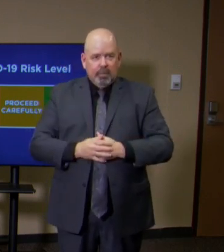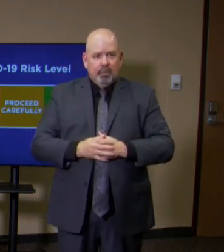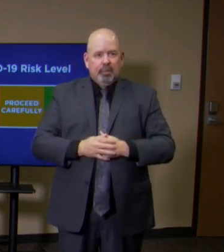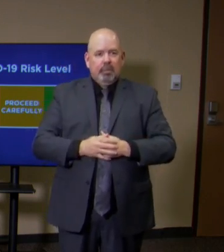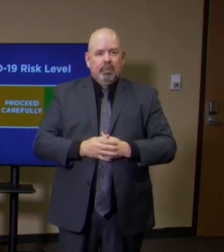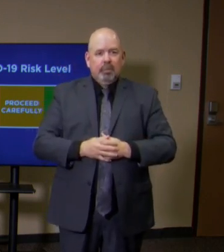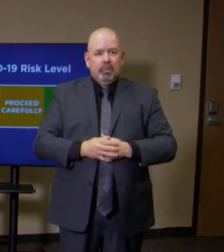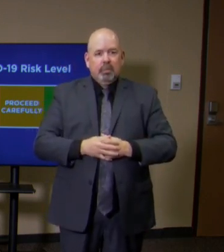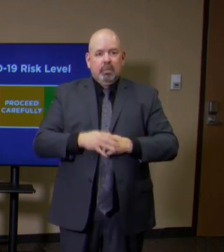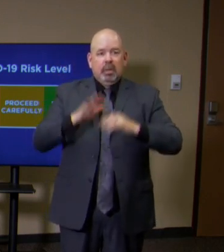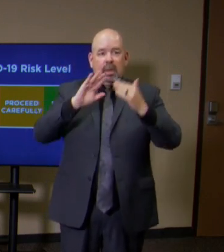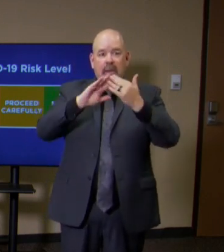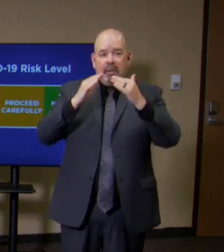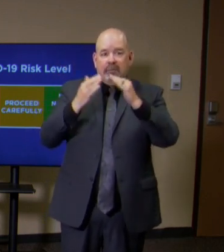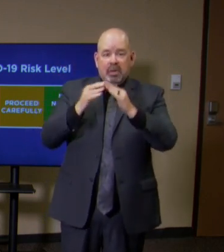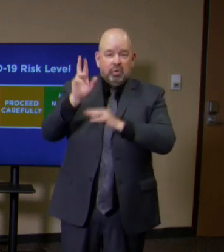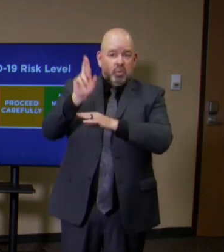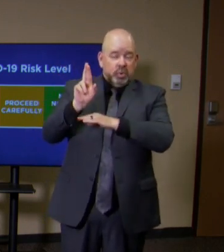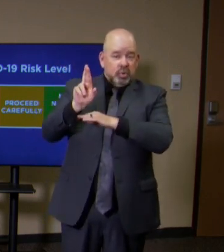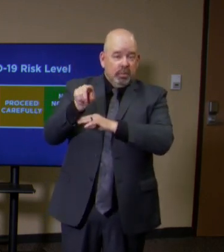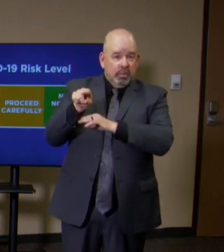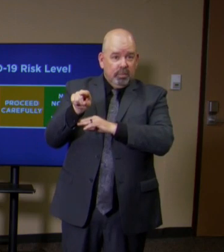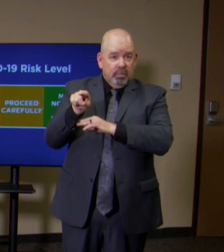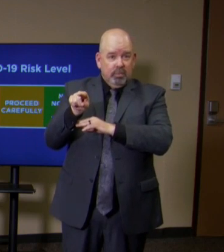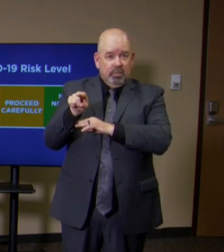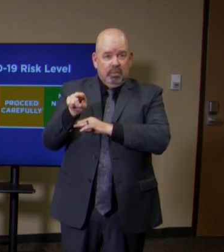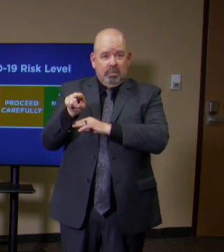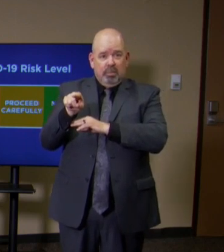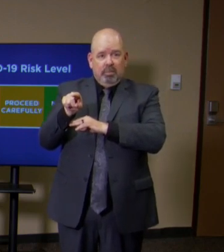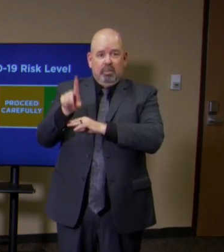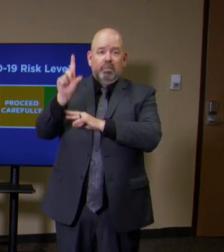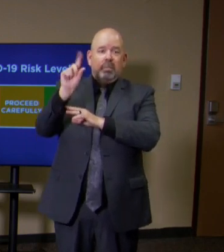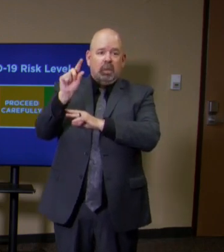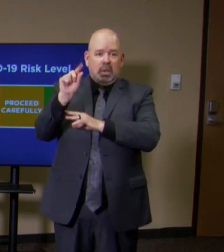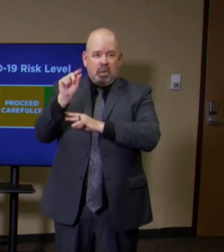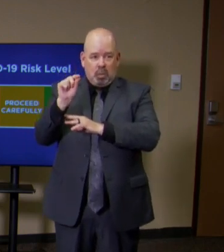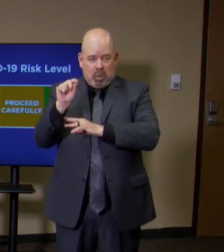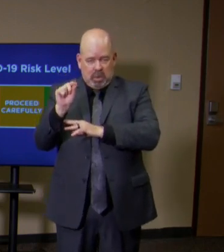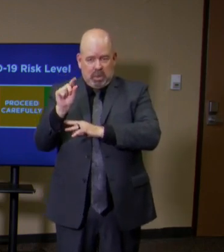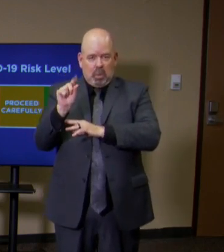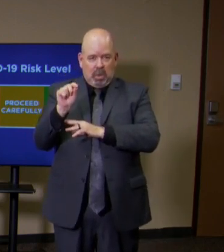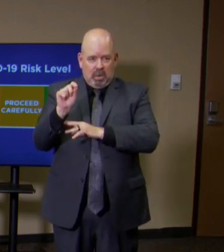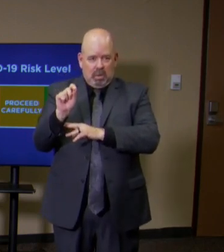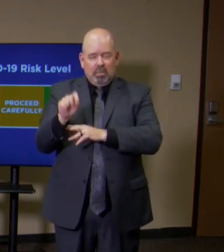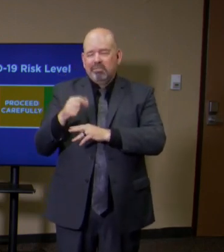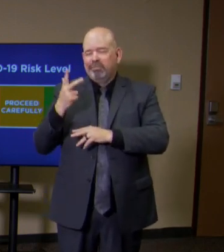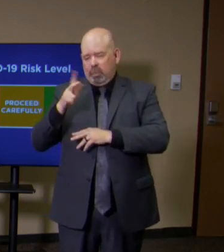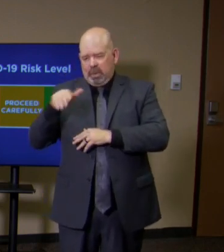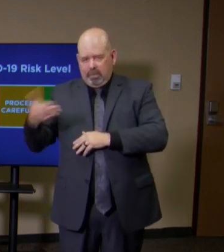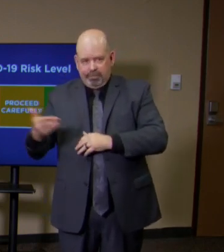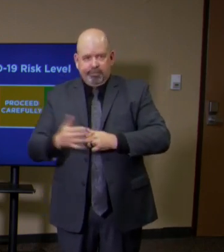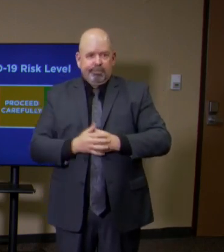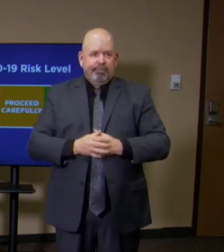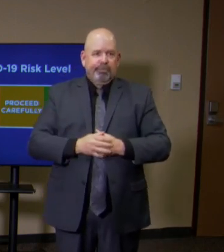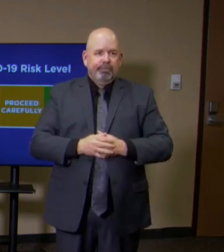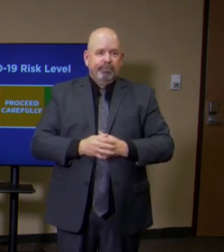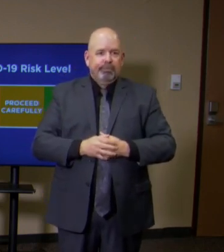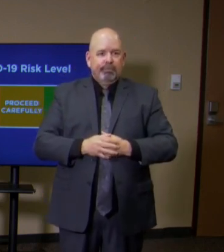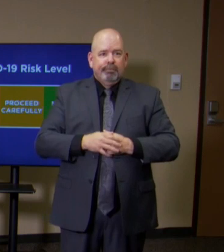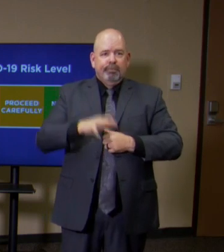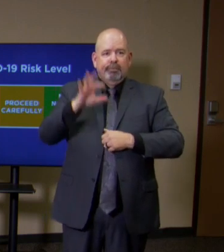24 residents or staff and 3 deaths. Balch Springs Nursing Home has 1 resident and 1